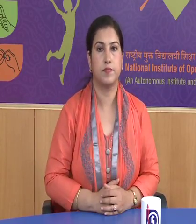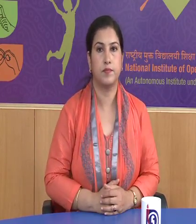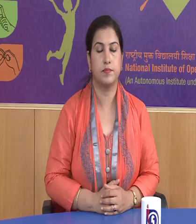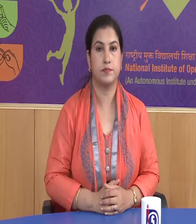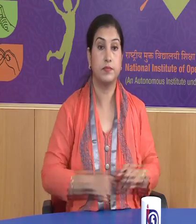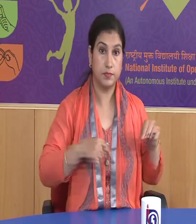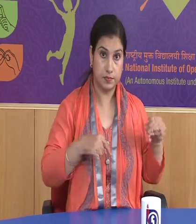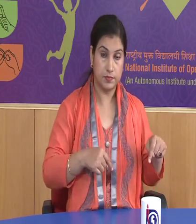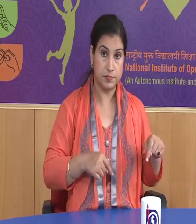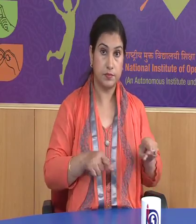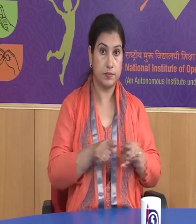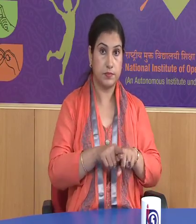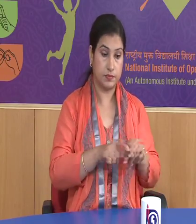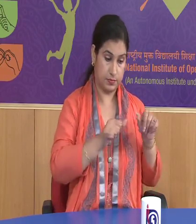And C.